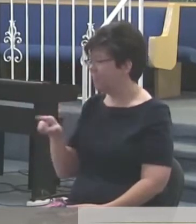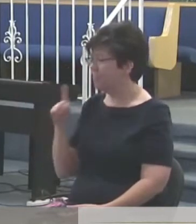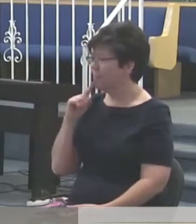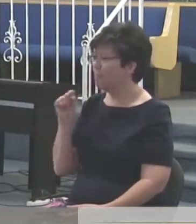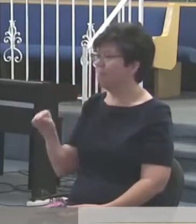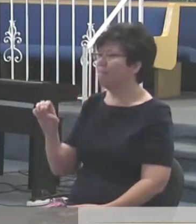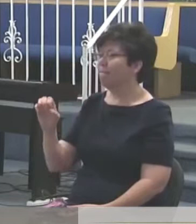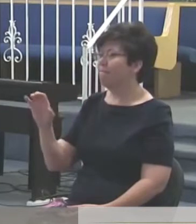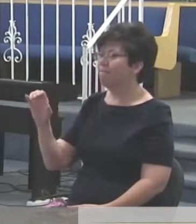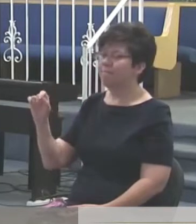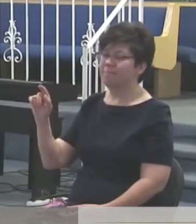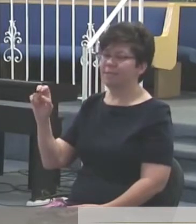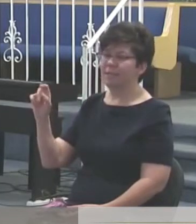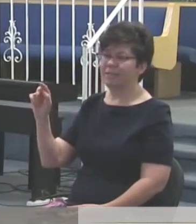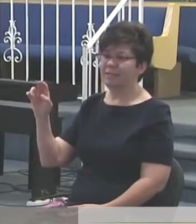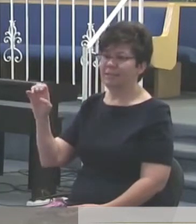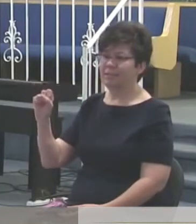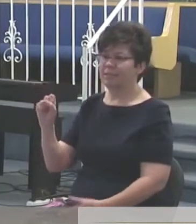Ecclesiastes chapter number